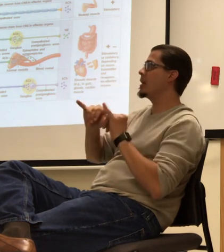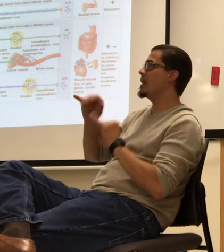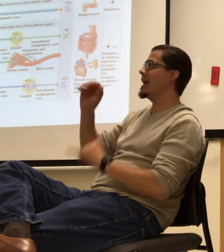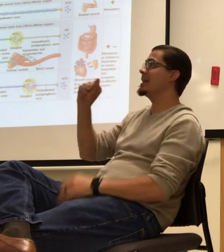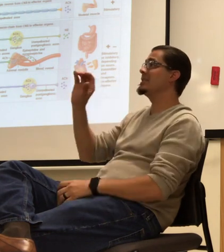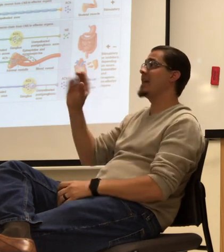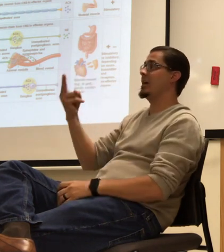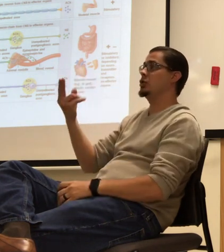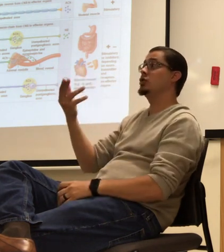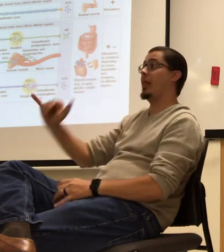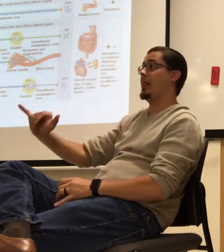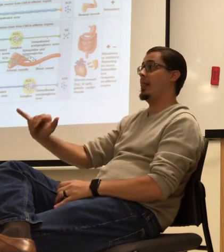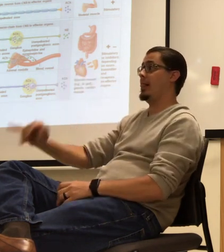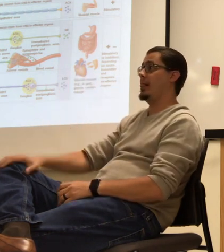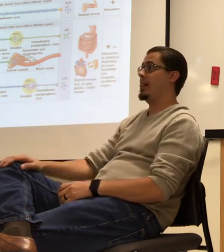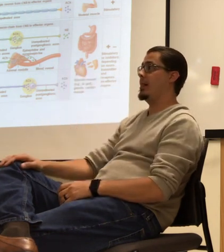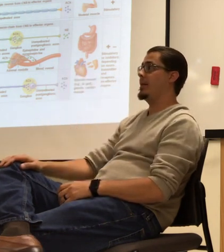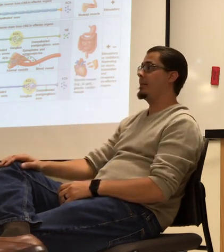acetylcholine.